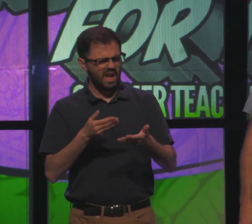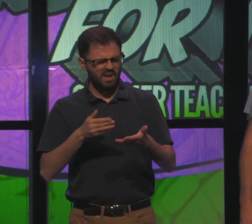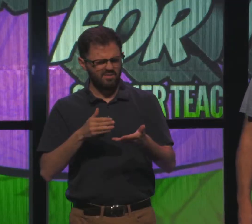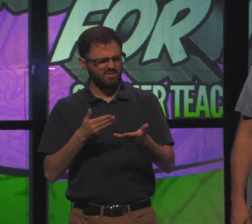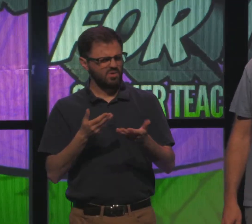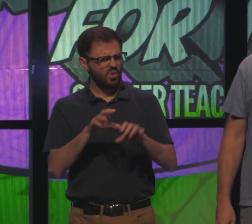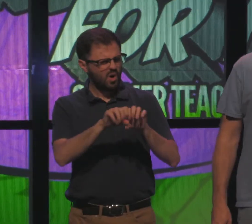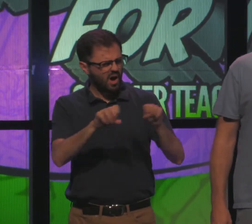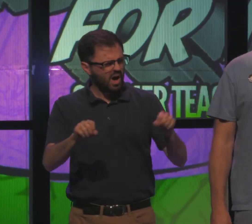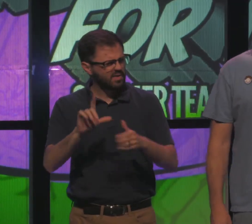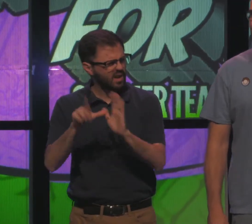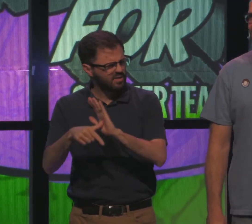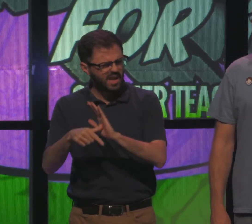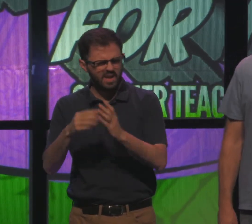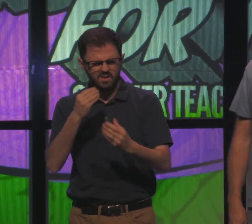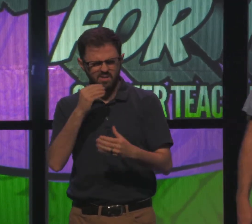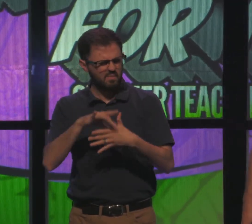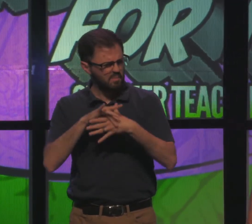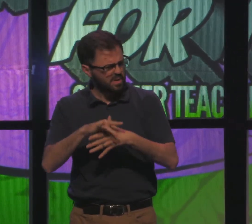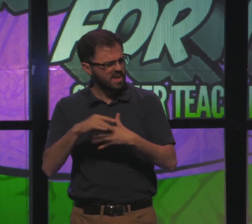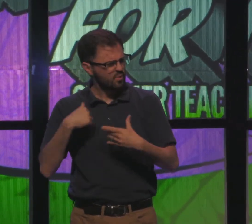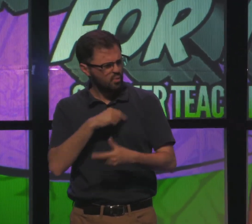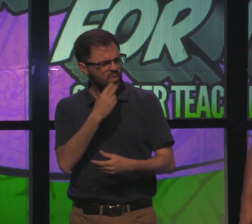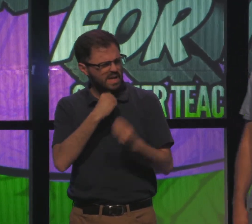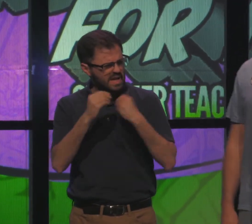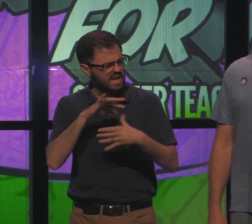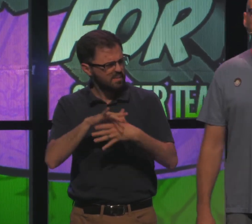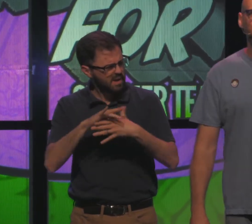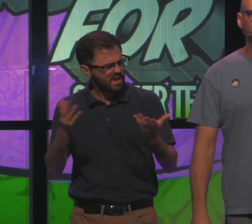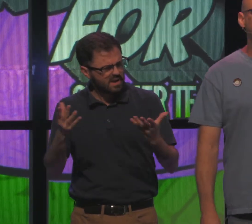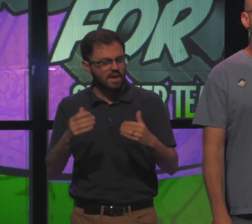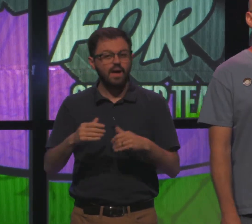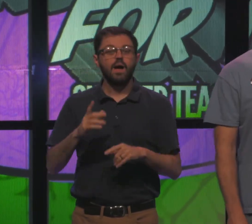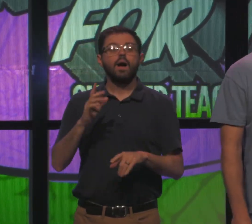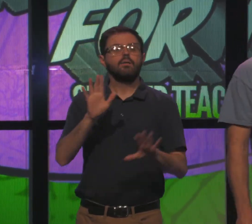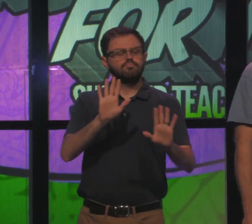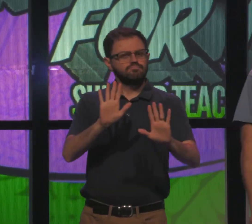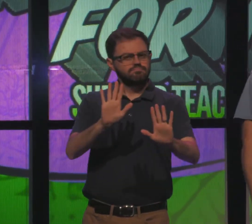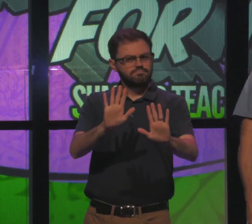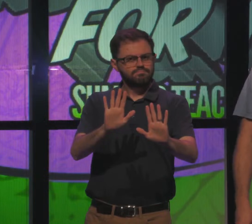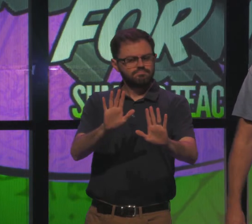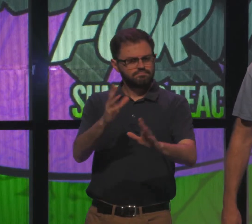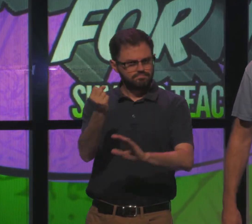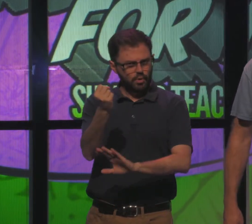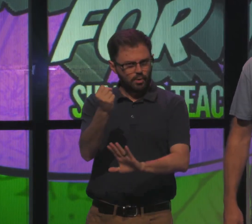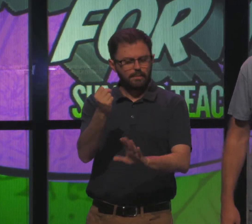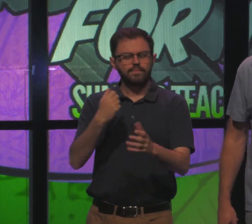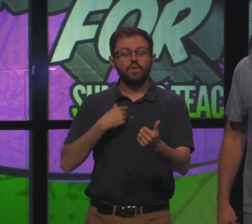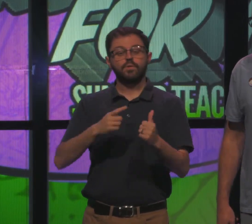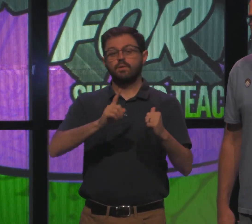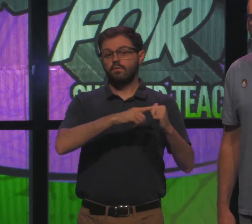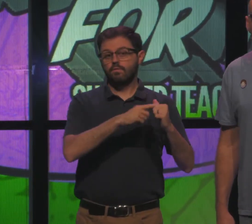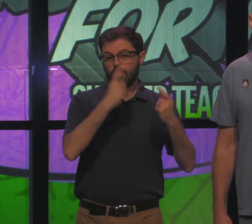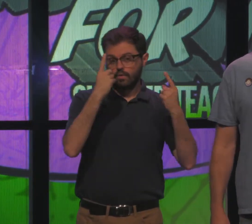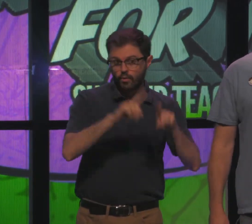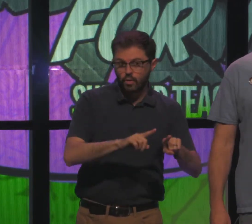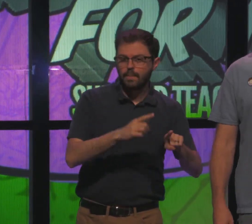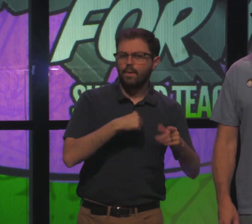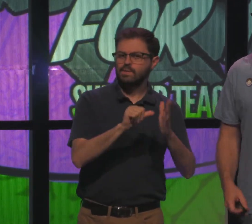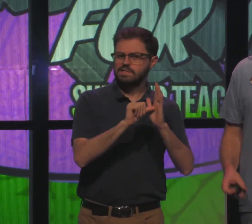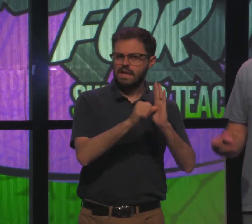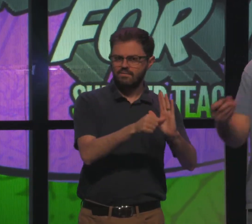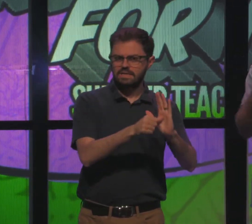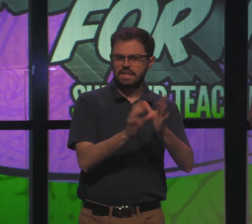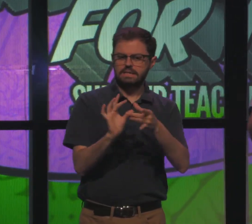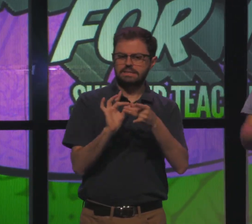around here? Okay, hang on there. So this initial covenant was built around this idea of emphasizing harmony